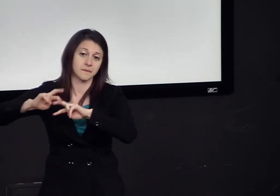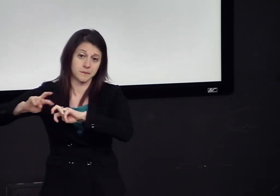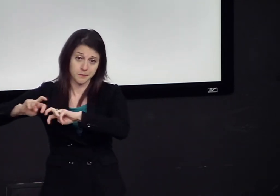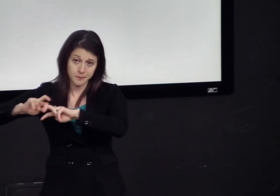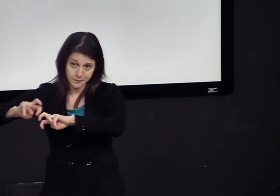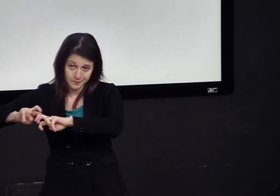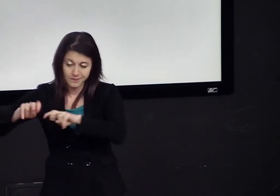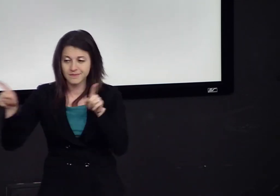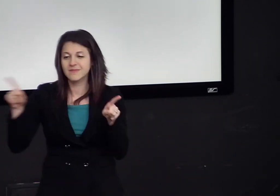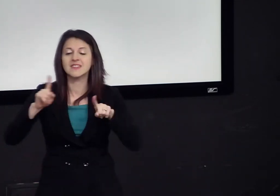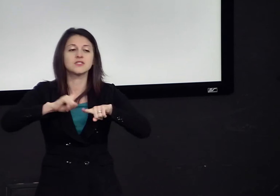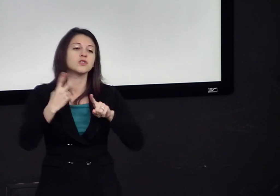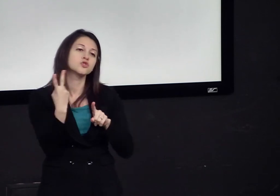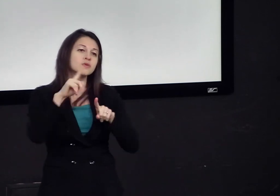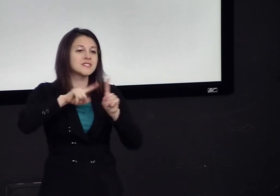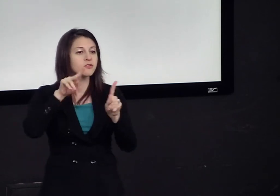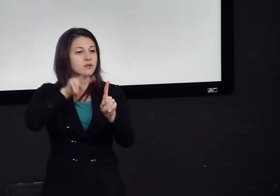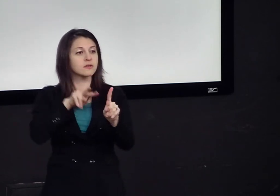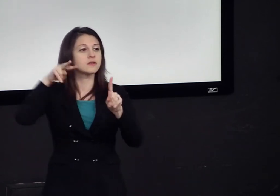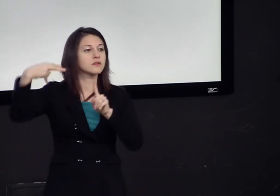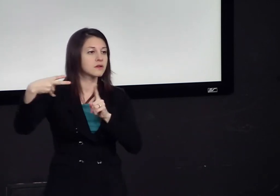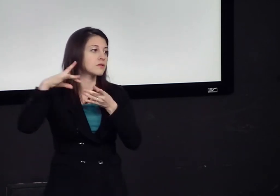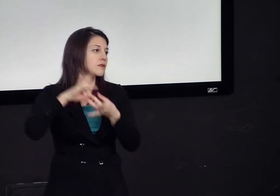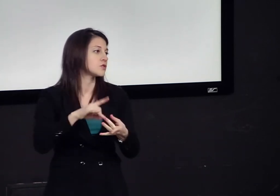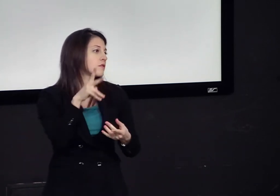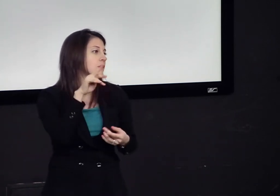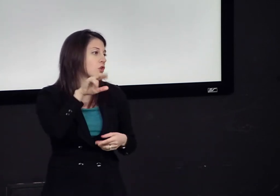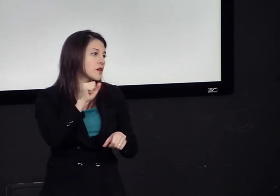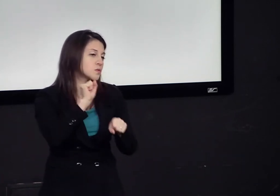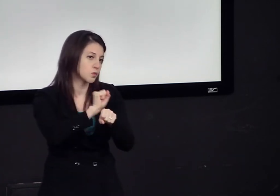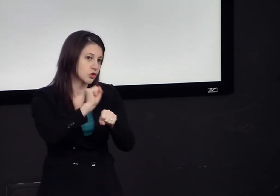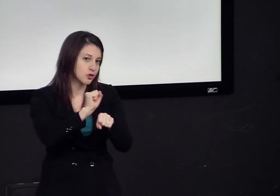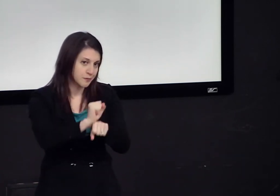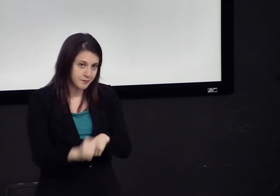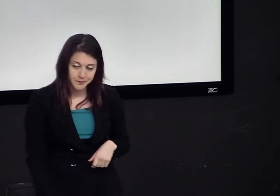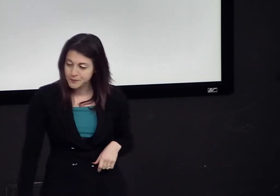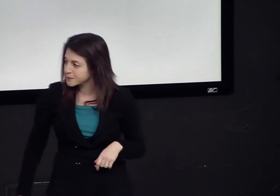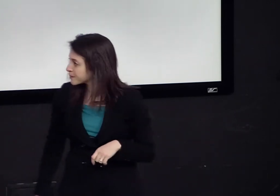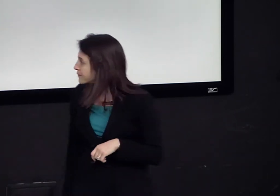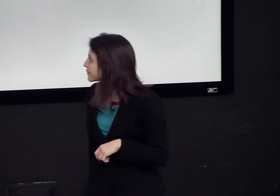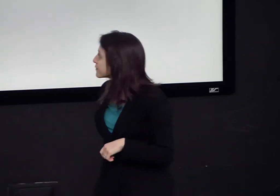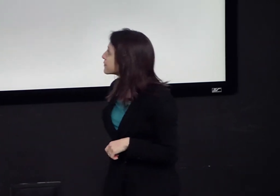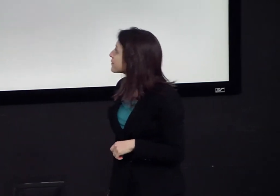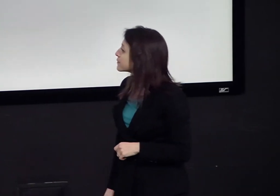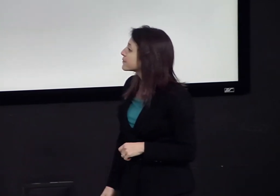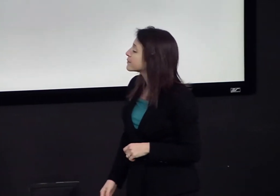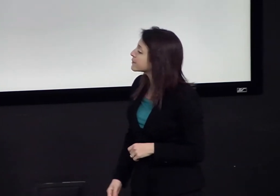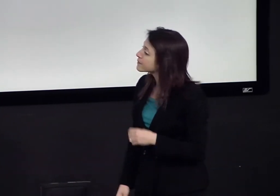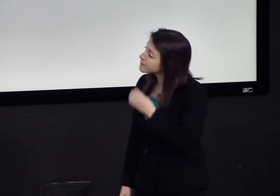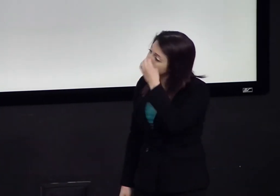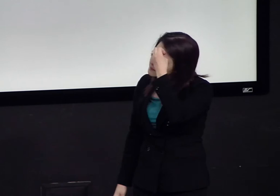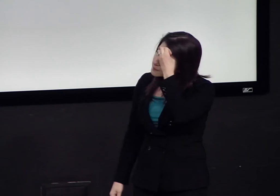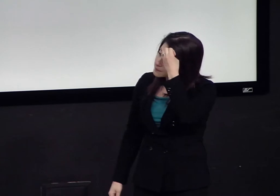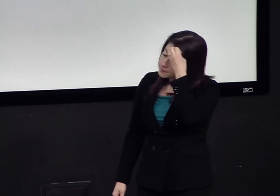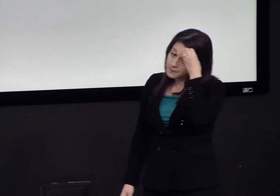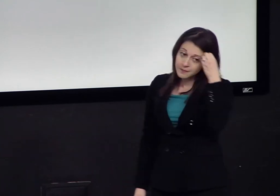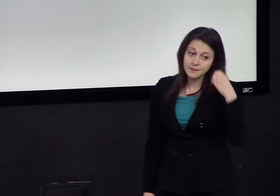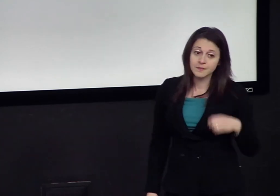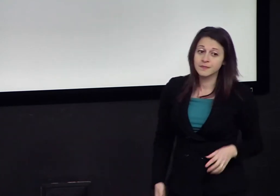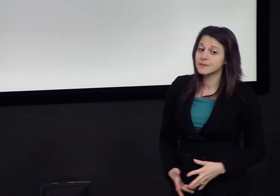different participants. And Annie Marks did it related to footing shift. So we're doing interpreting research work